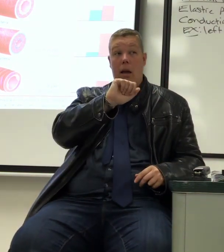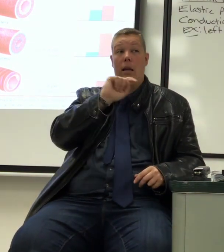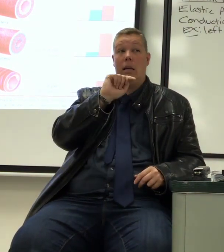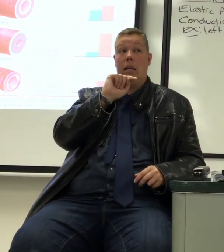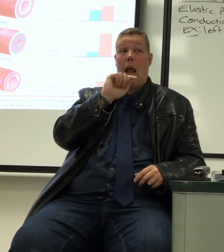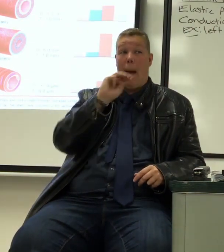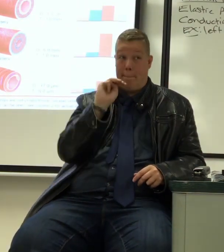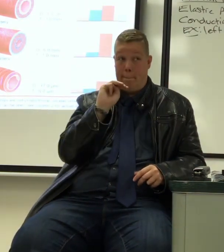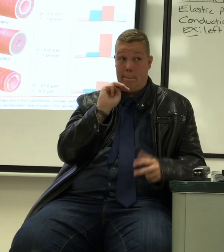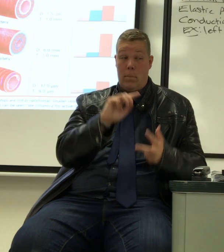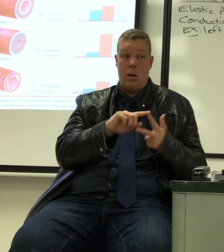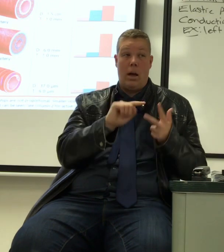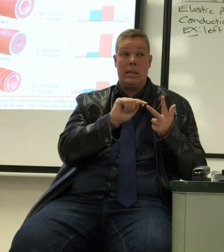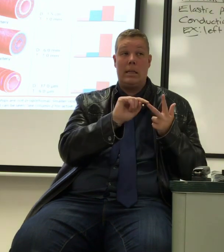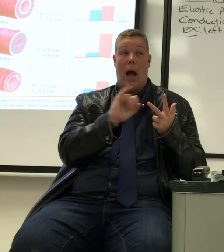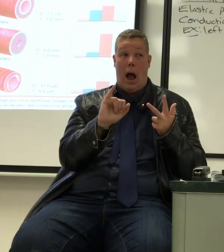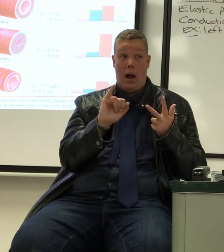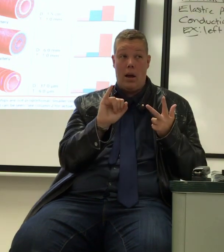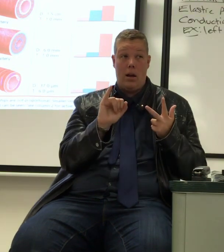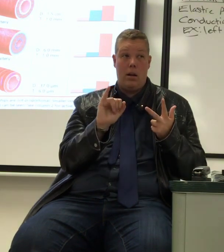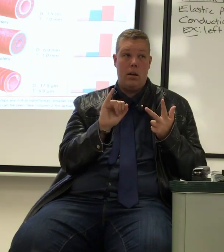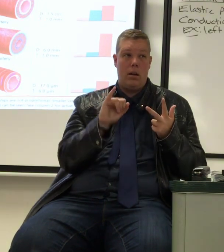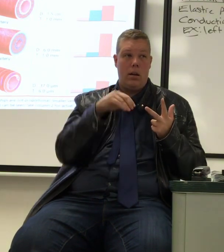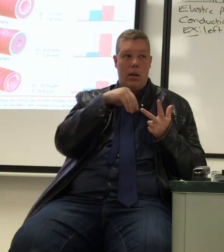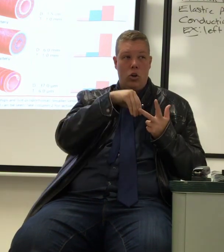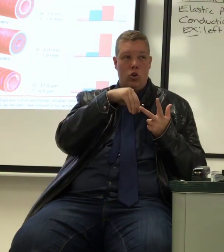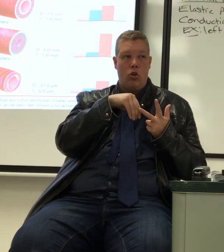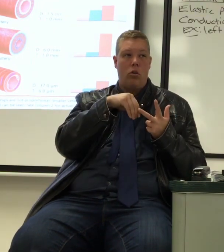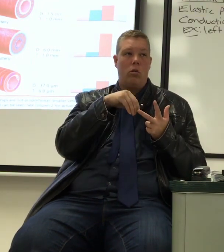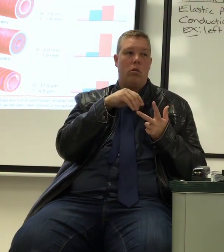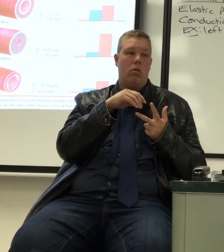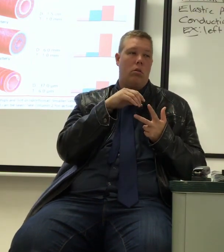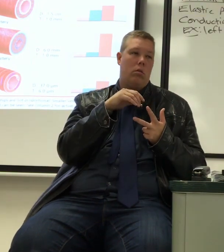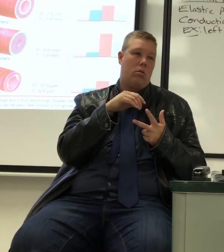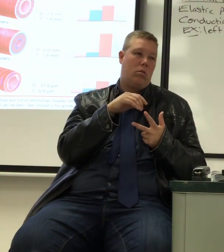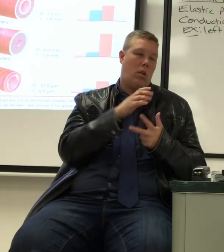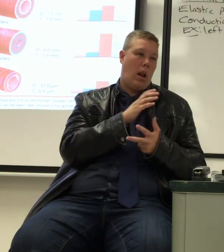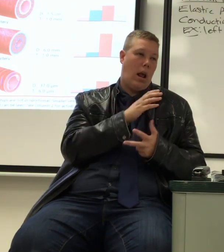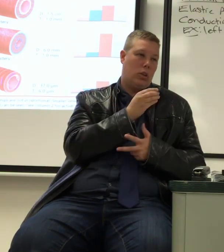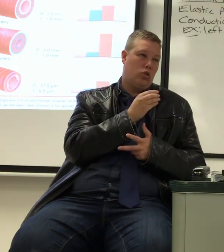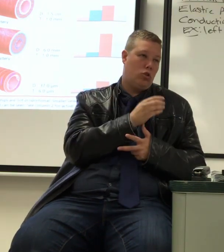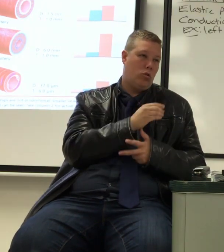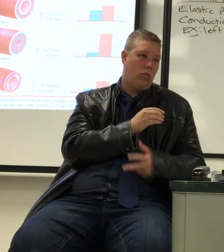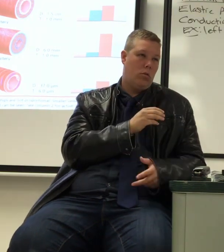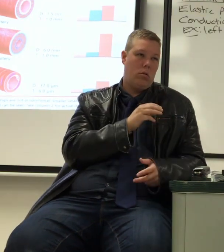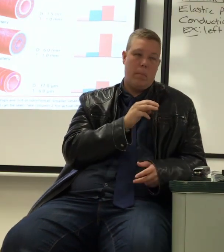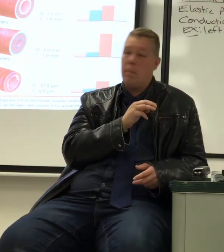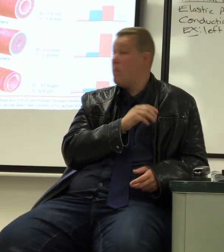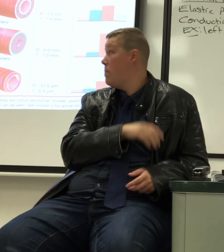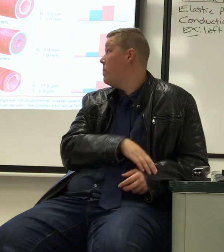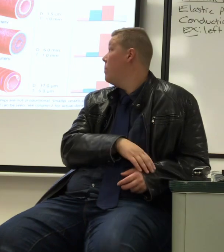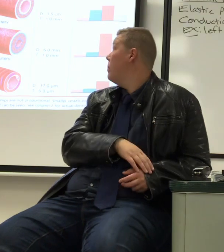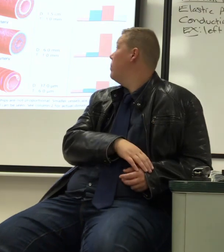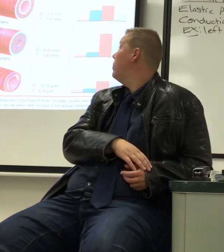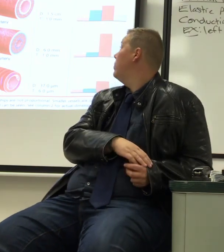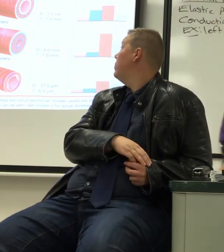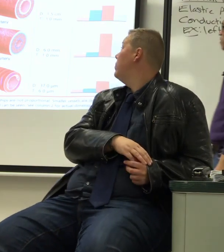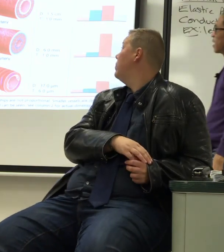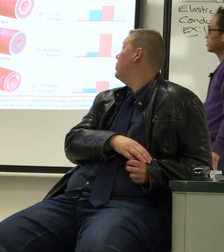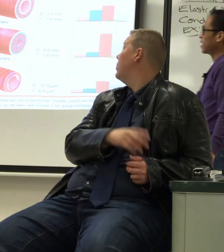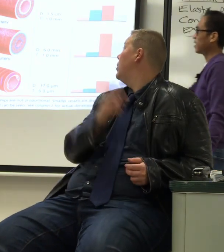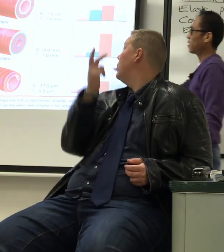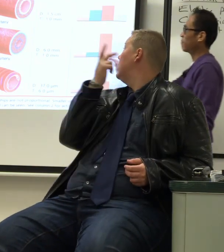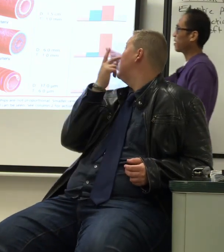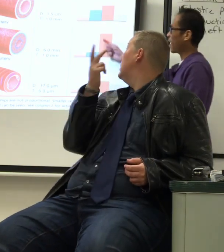TM, as well as TI. They're all there. Okay. So the hallmark is, if you can look at the elastic